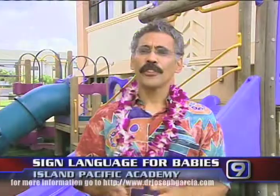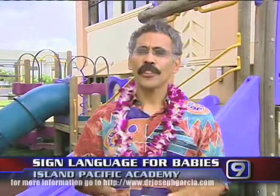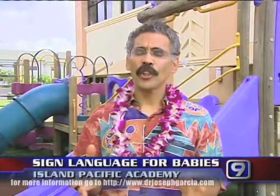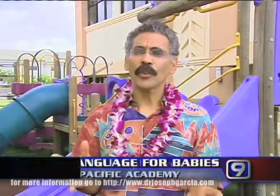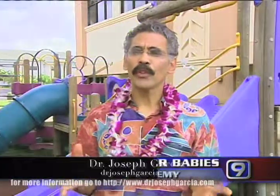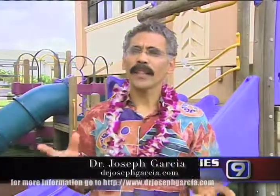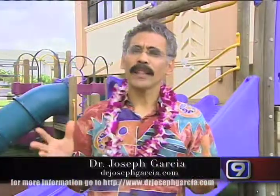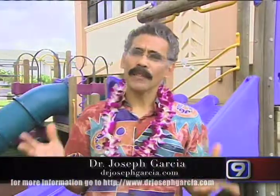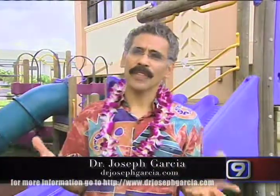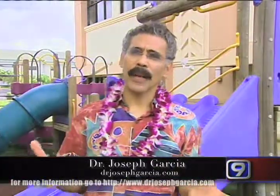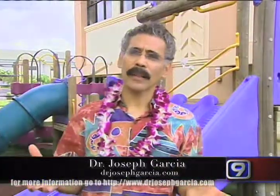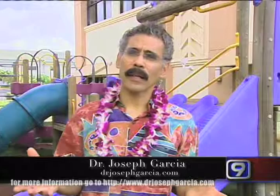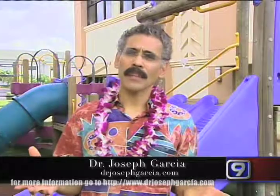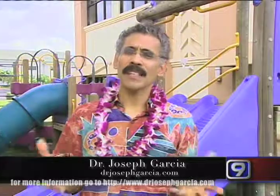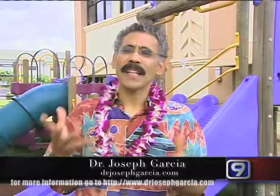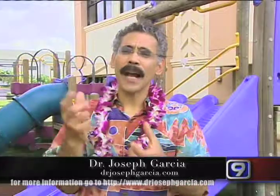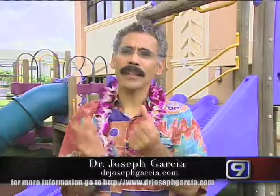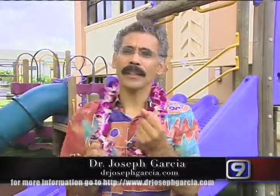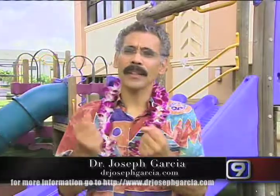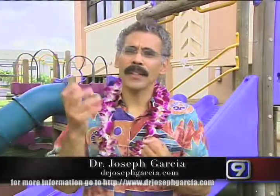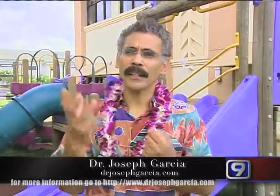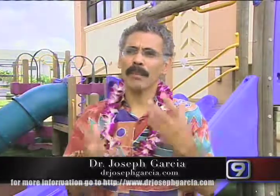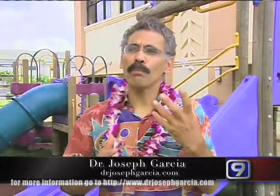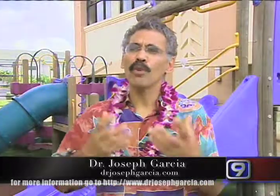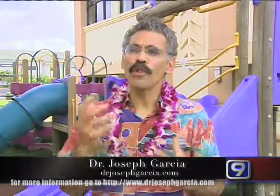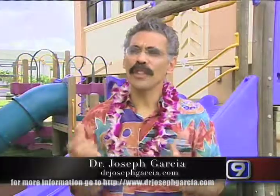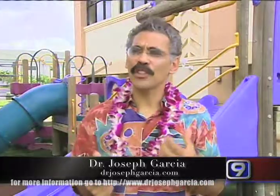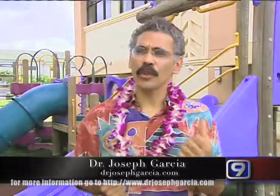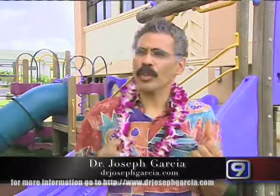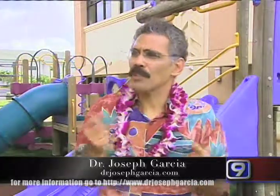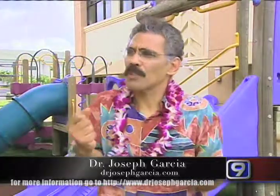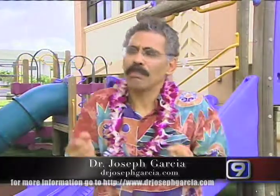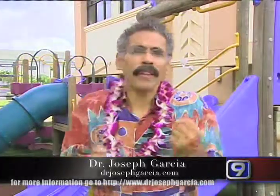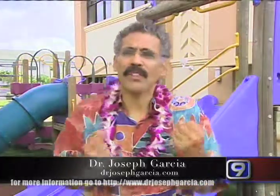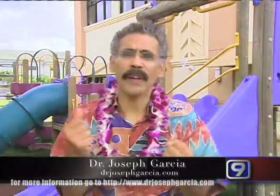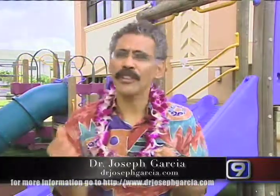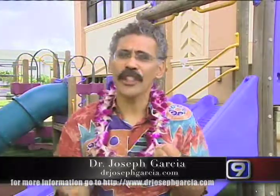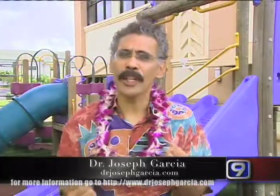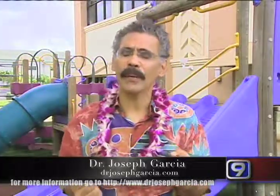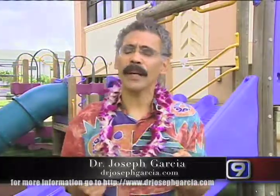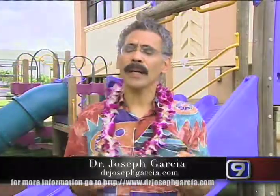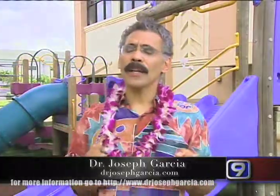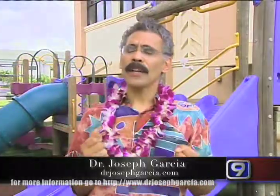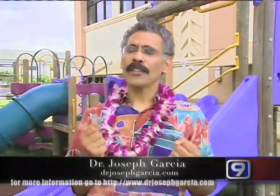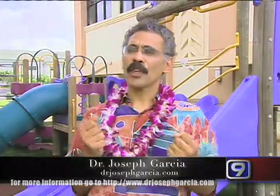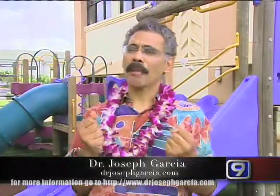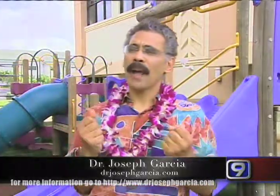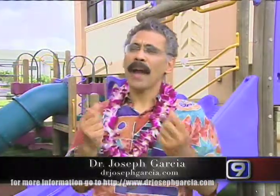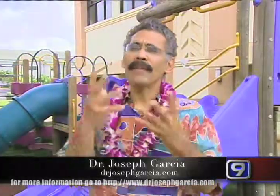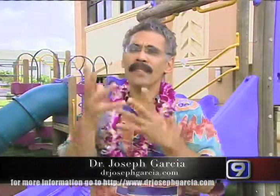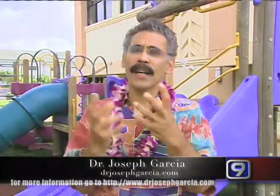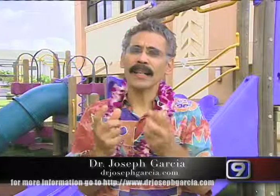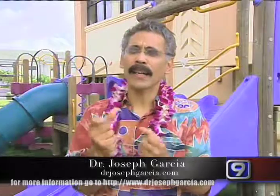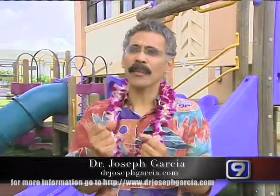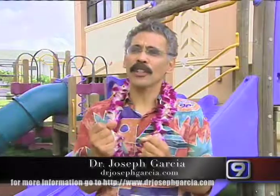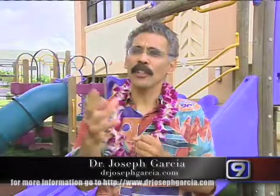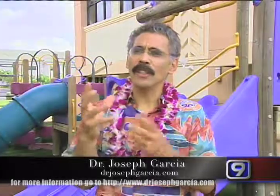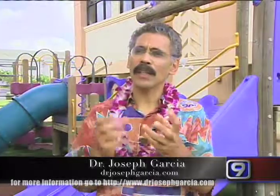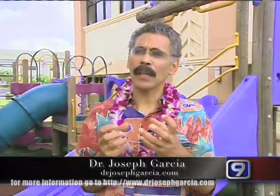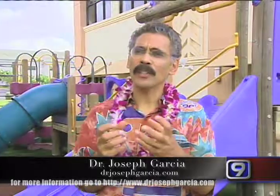Children really love sign language, it's tactile, they're moving and children are just bundles of energy anyway. So by having sign language and learning sign language,